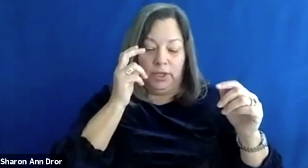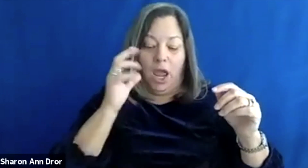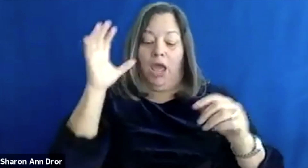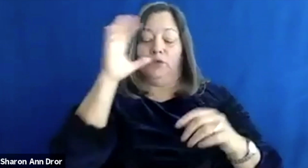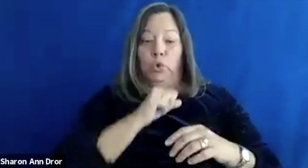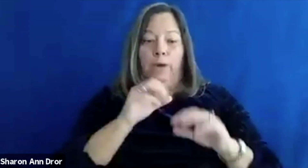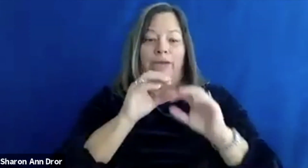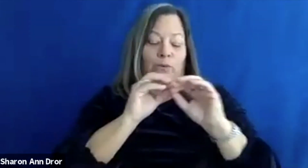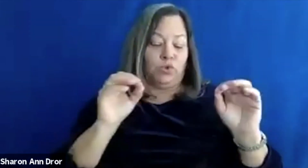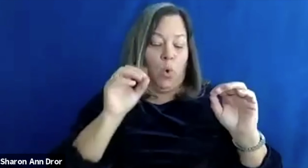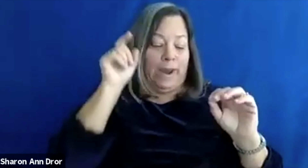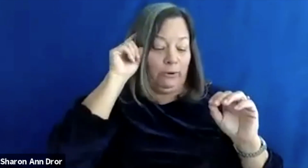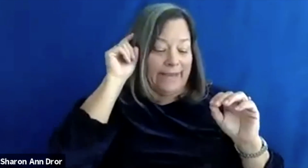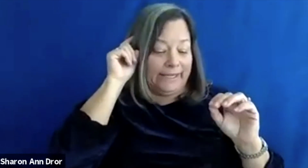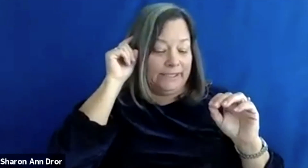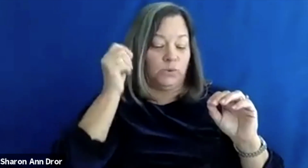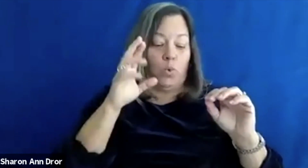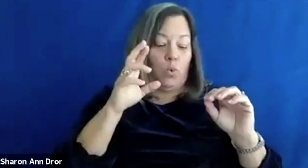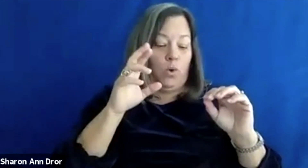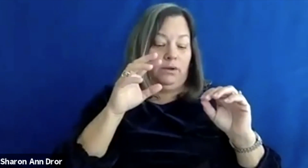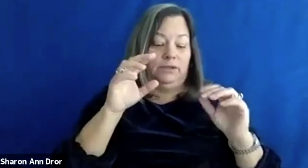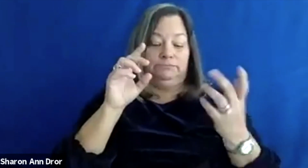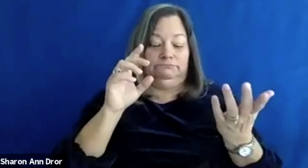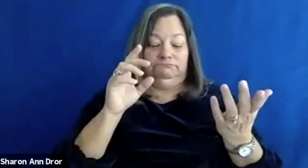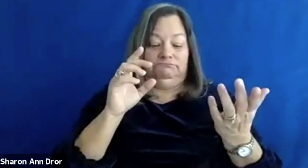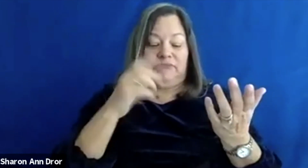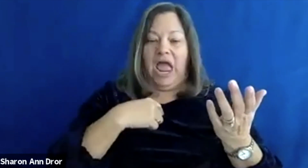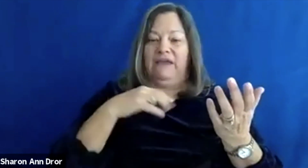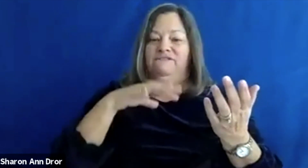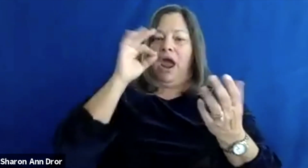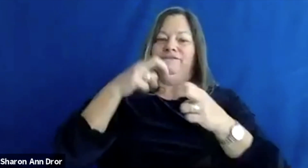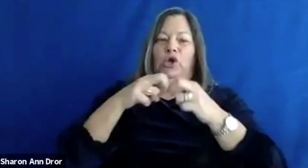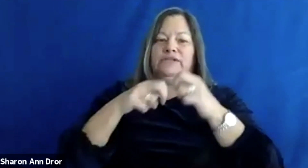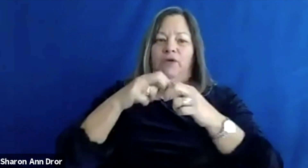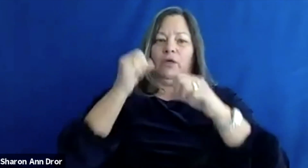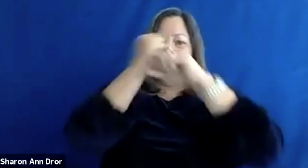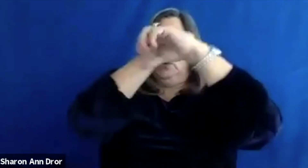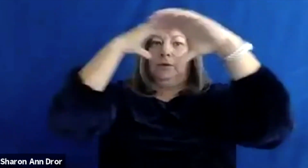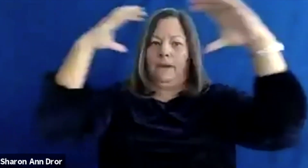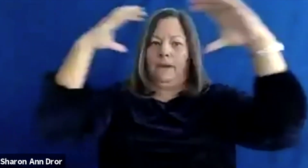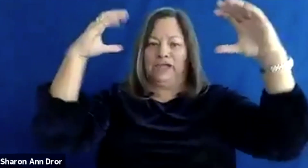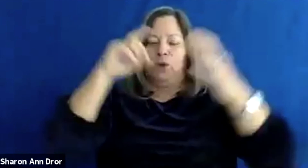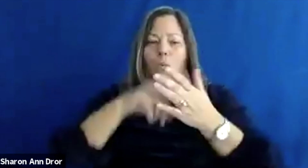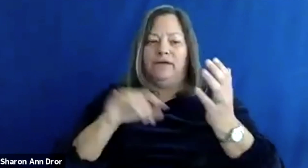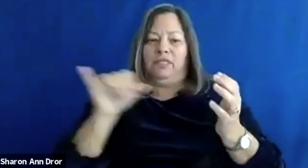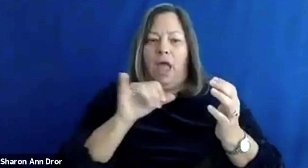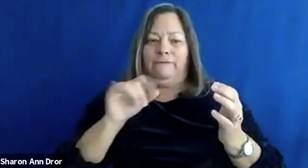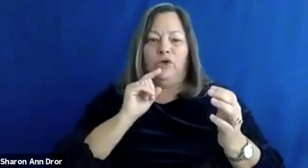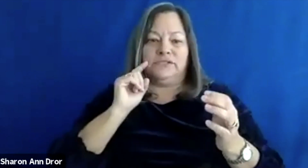shooting, heard, assuming that there was no hearing aids? Or, I mean, did you find it difficult to imagine what